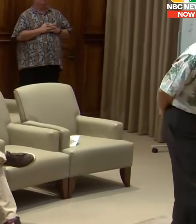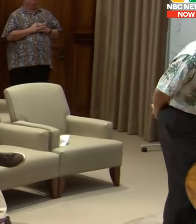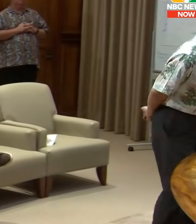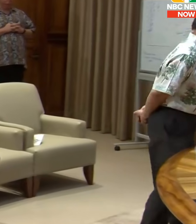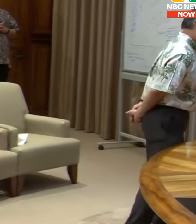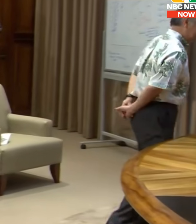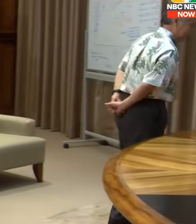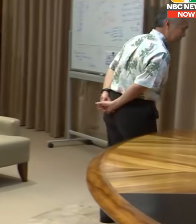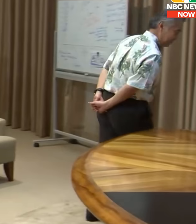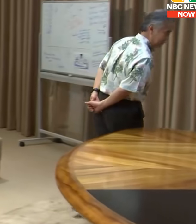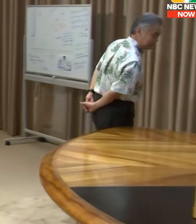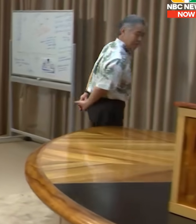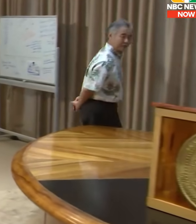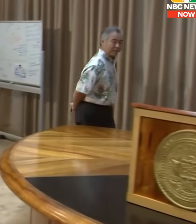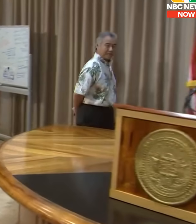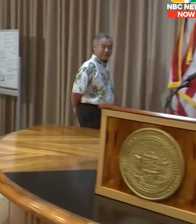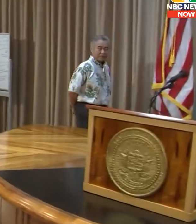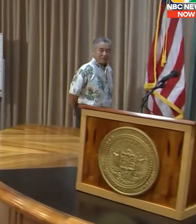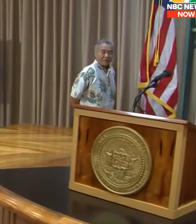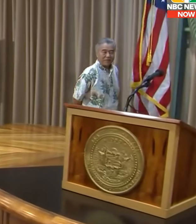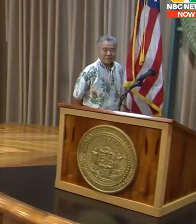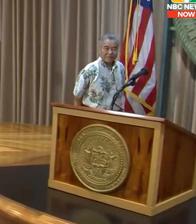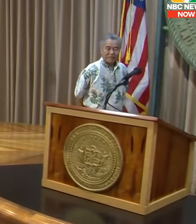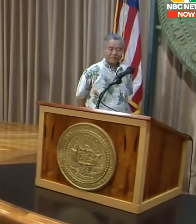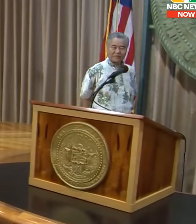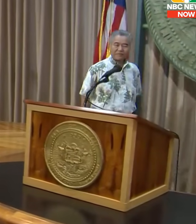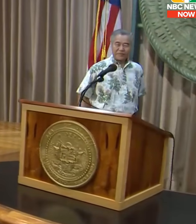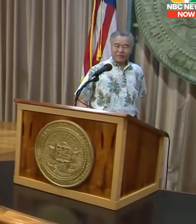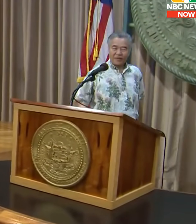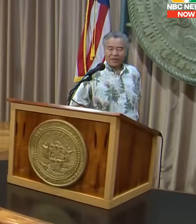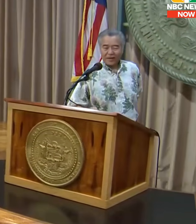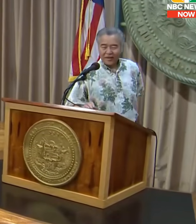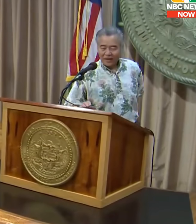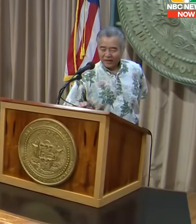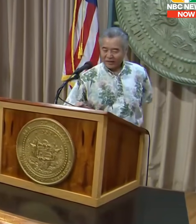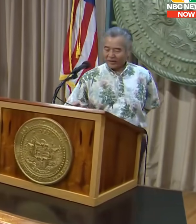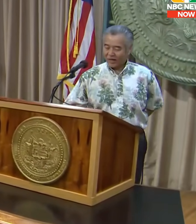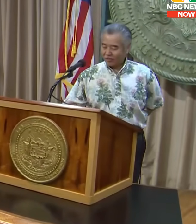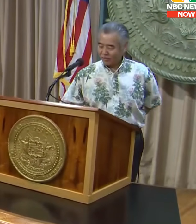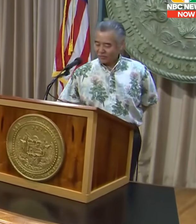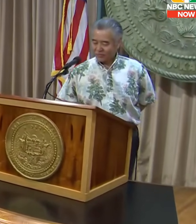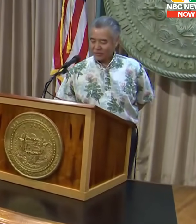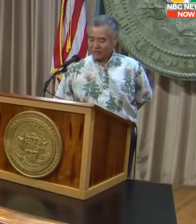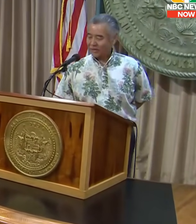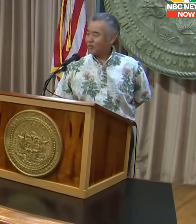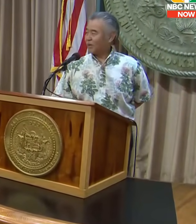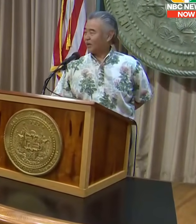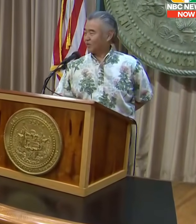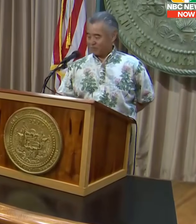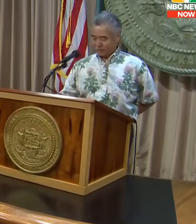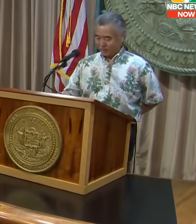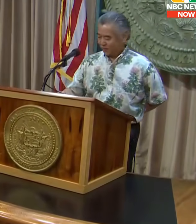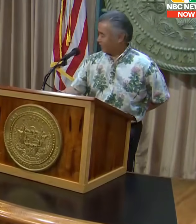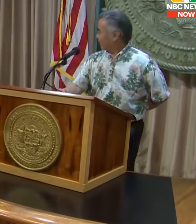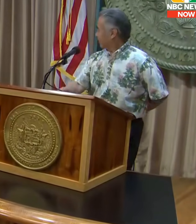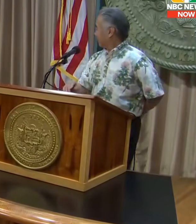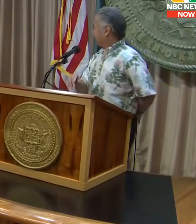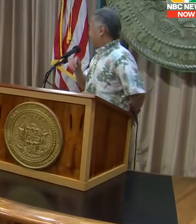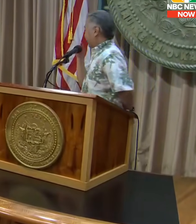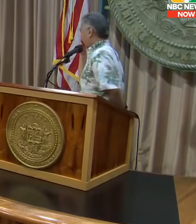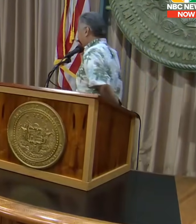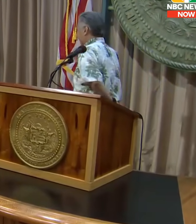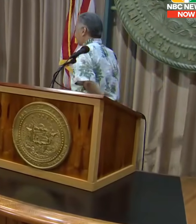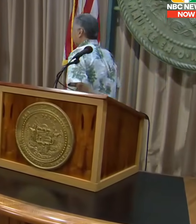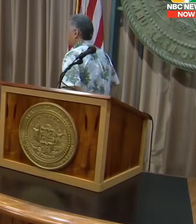Thanks, Brian. Thank you, Governor. All right, guys. Yeah. Bye.